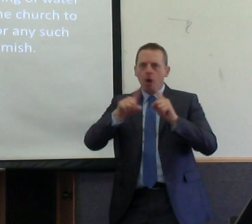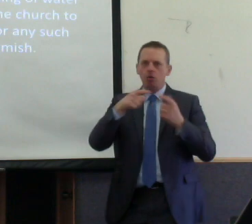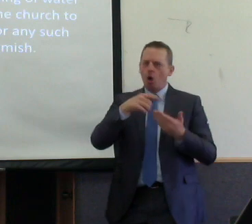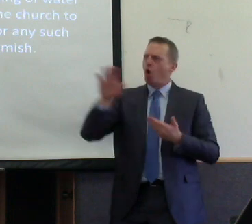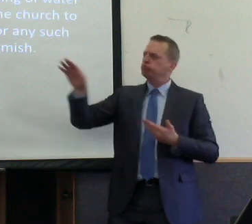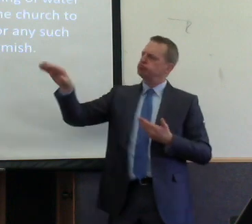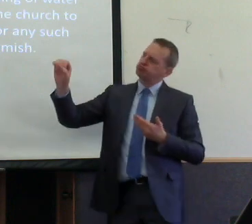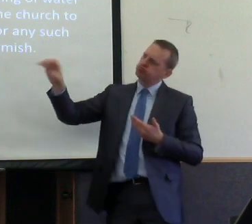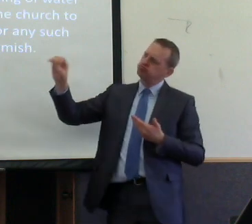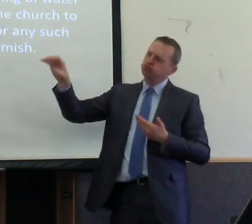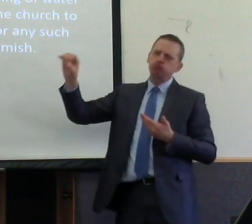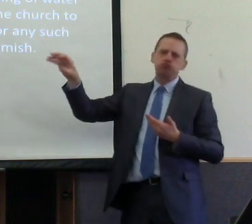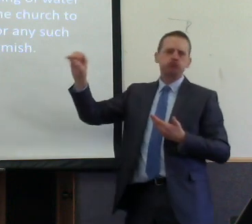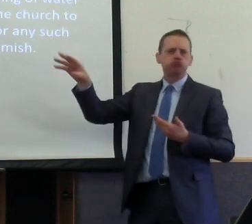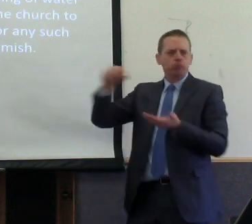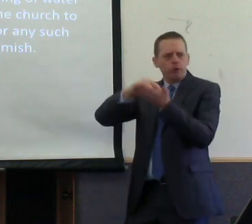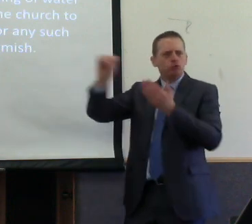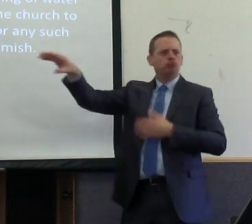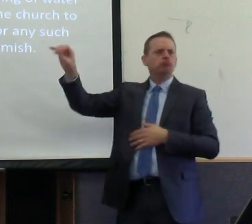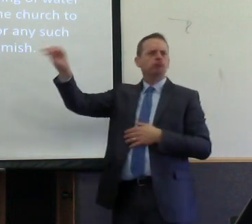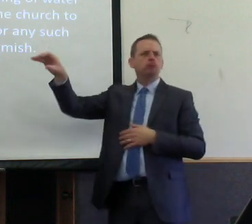Help her to know the world of God, to put any